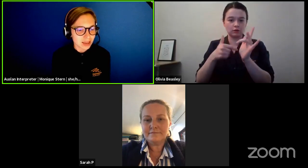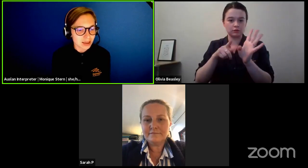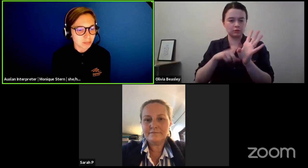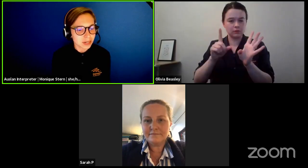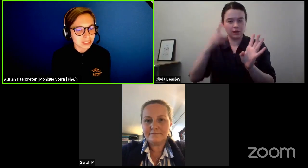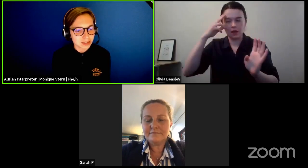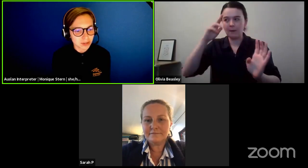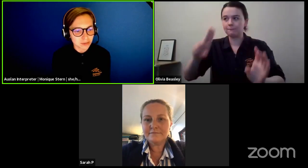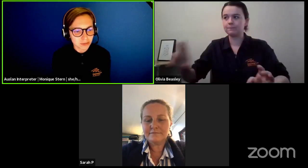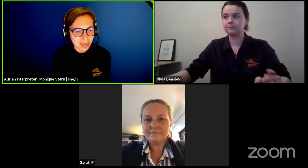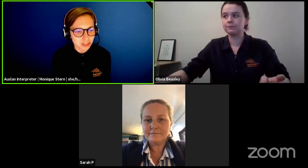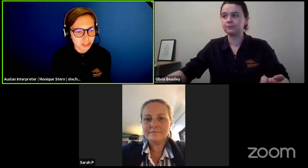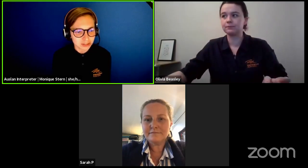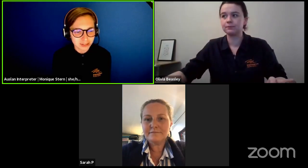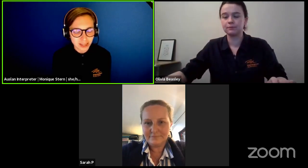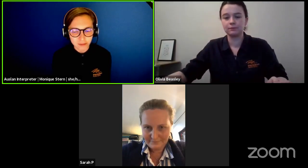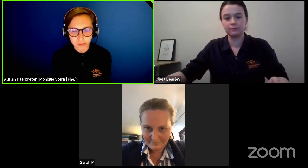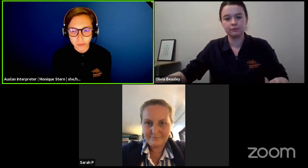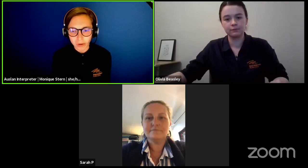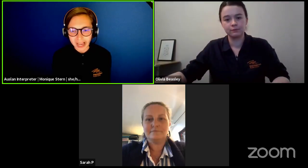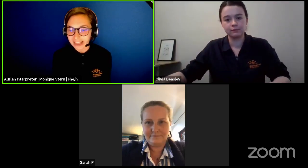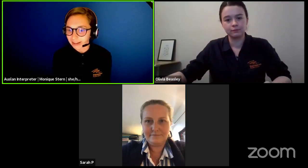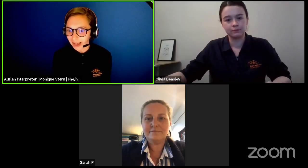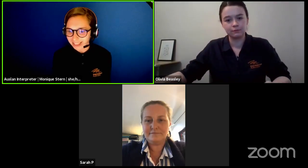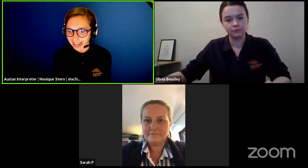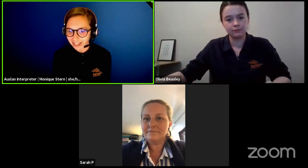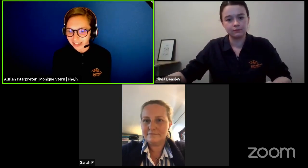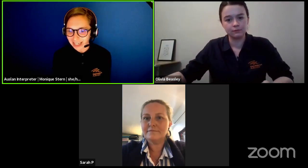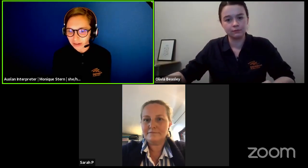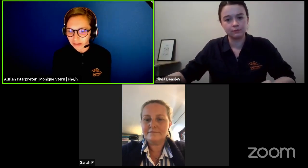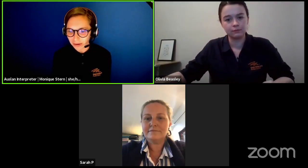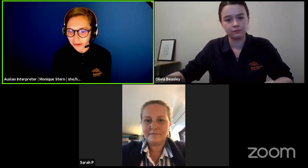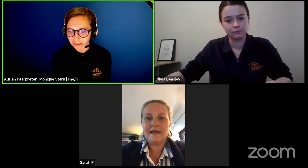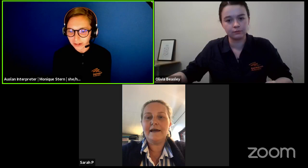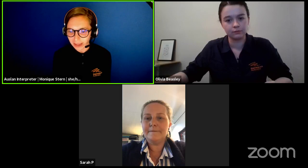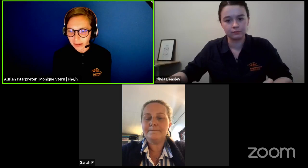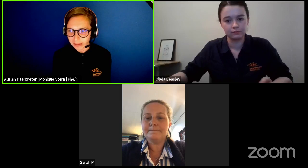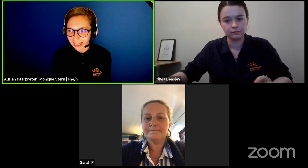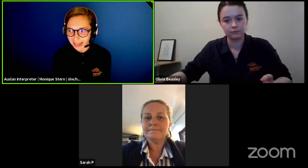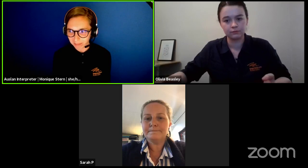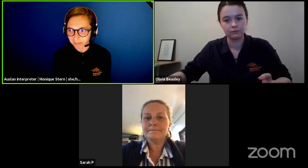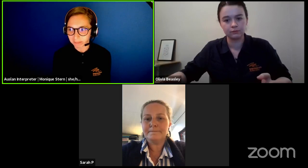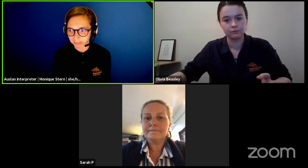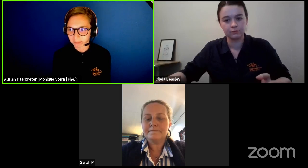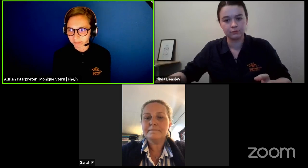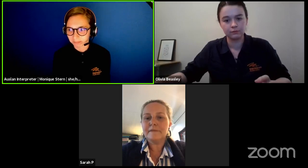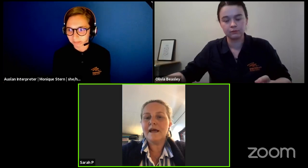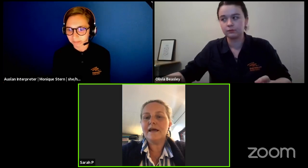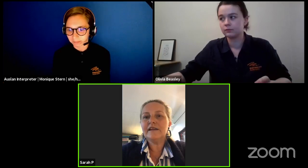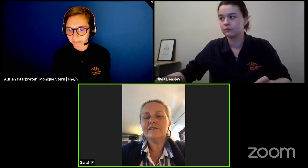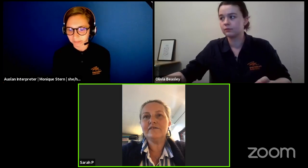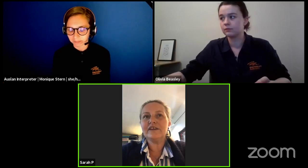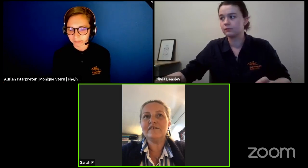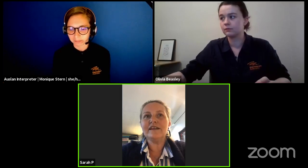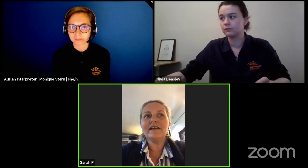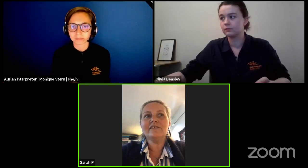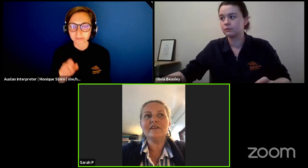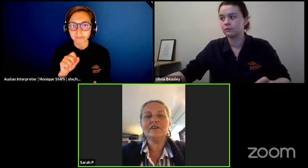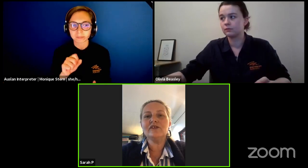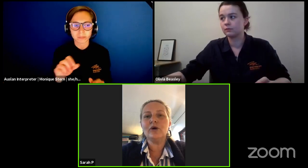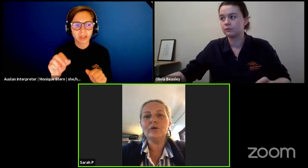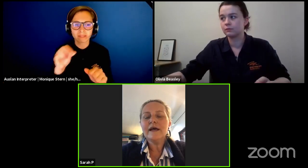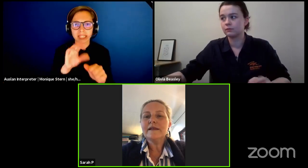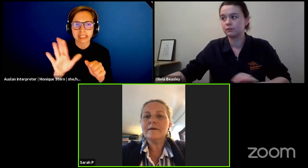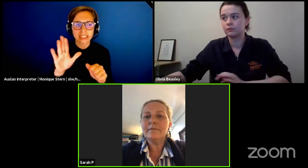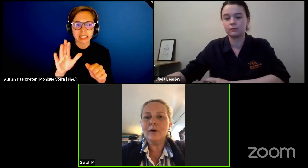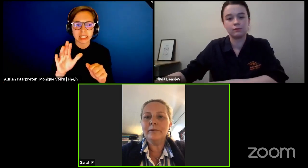there was plenty of information for anything vaccination. Can you refer to that website again? Yeah, it's fantastic.